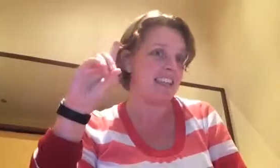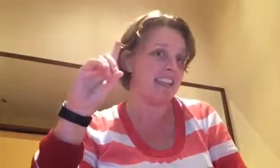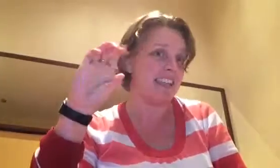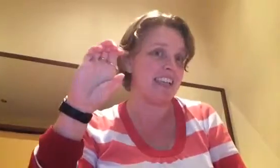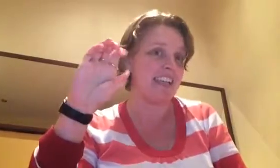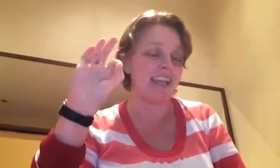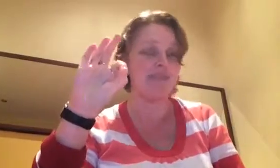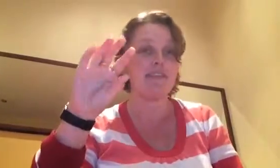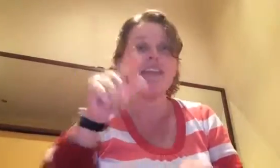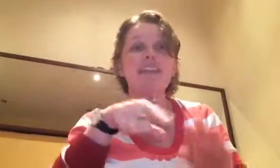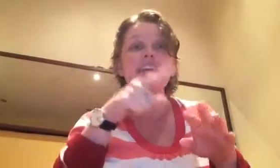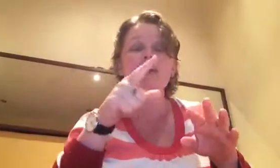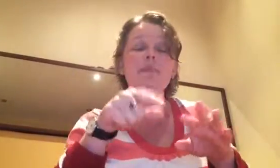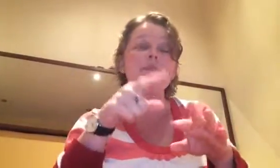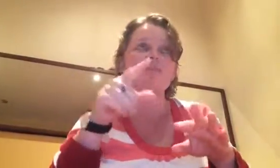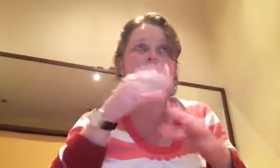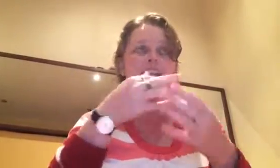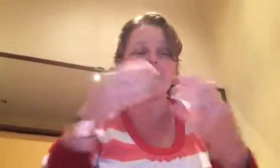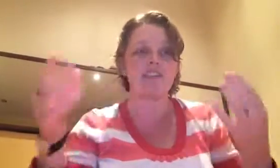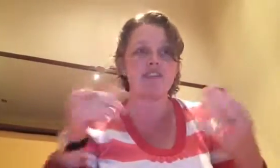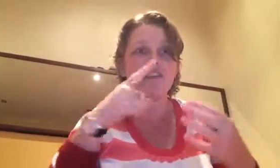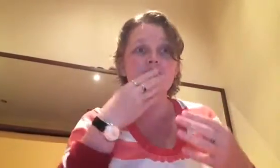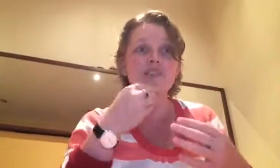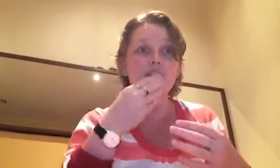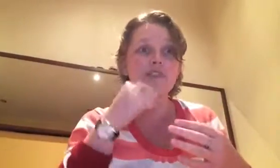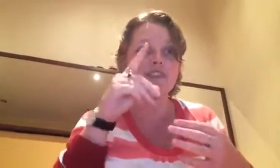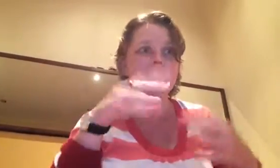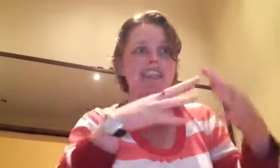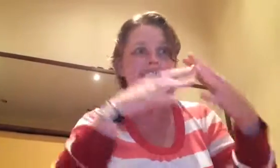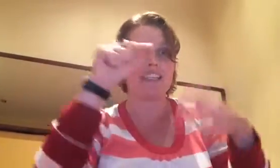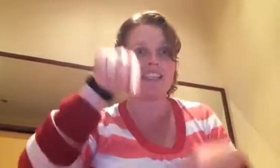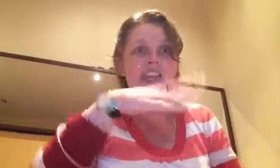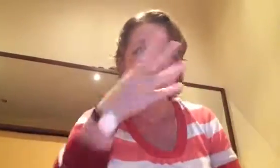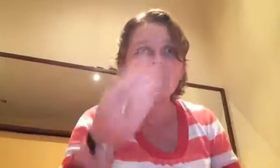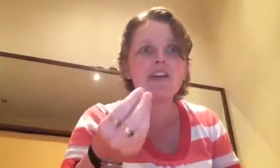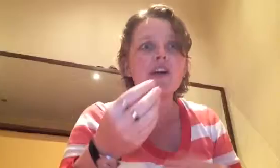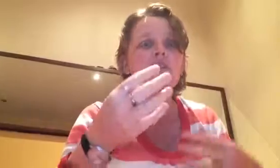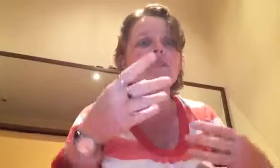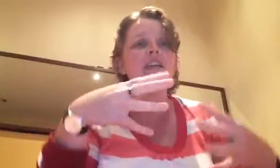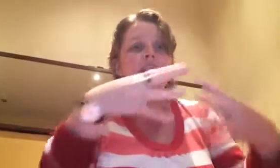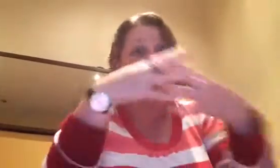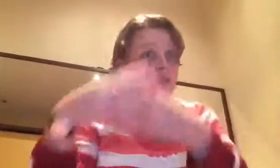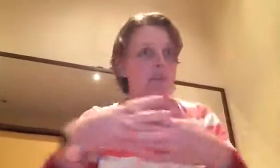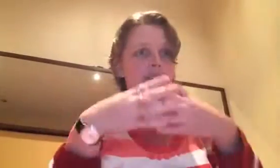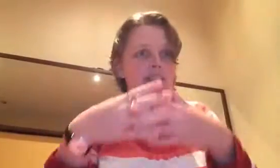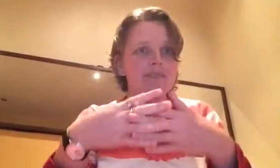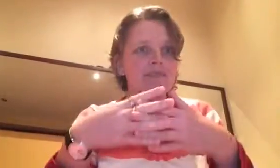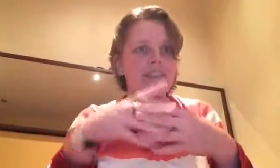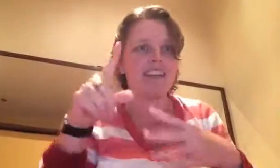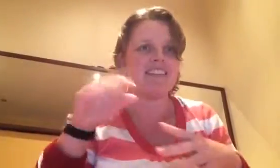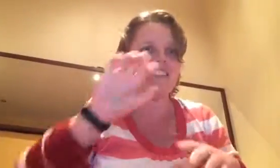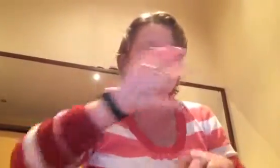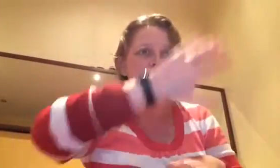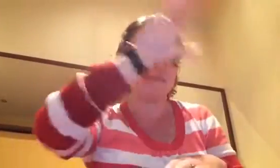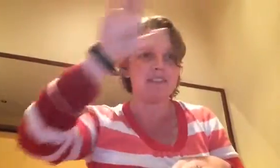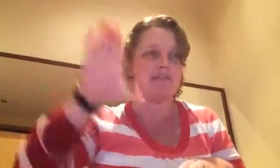D, E, F, etc. that you use in South Africa and in America and, different